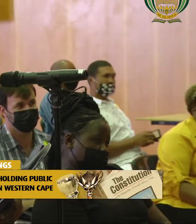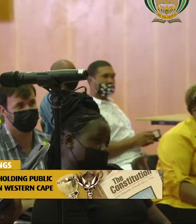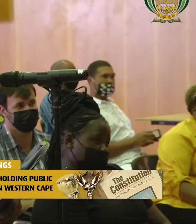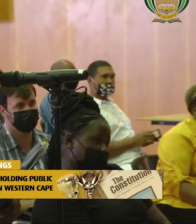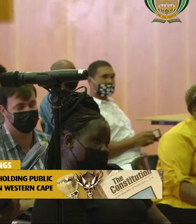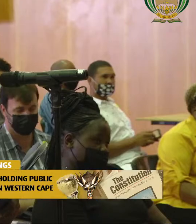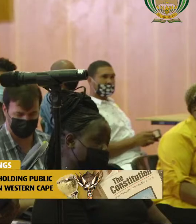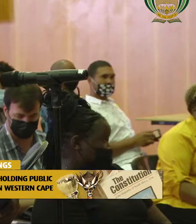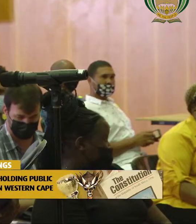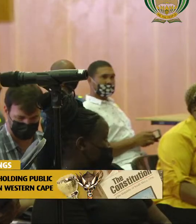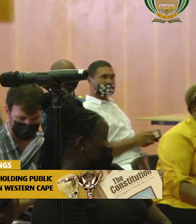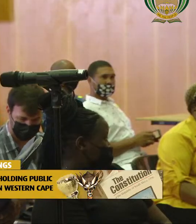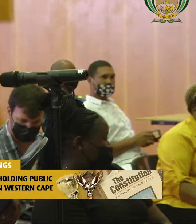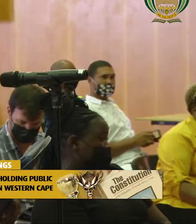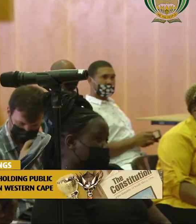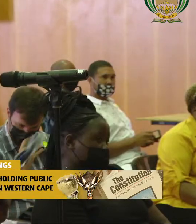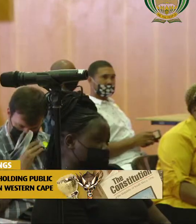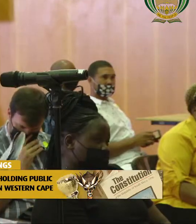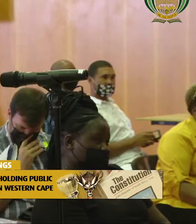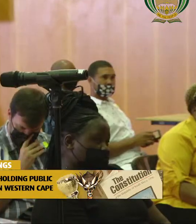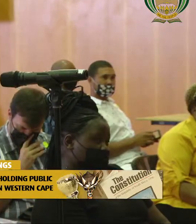4 minutes.